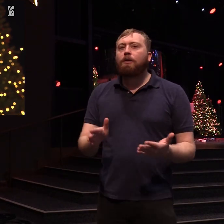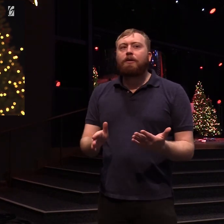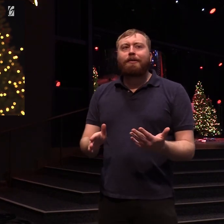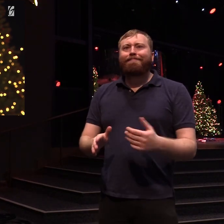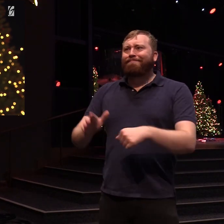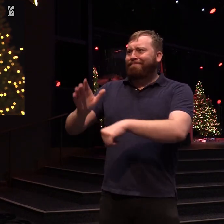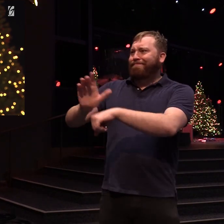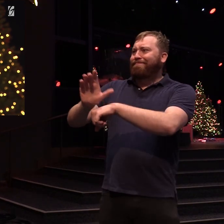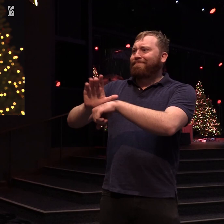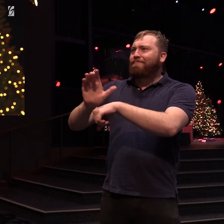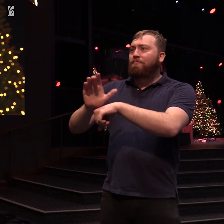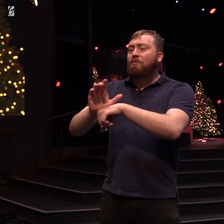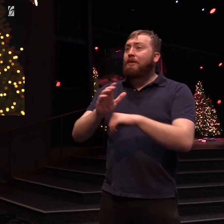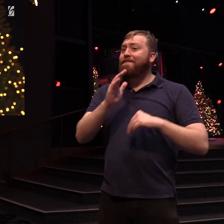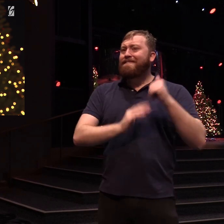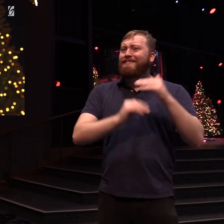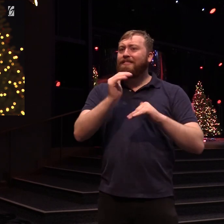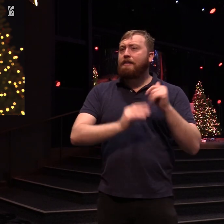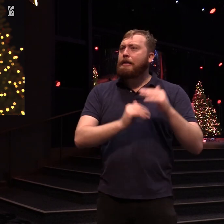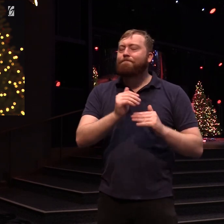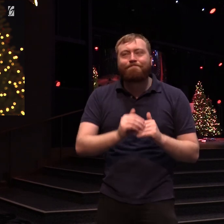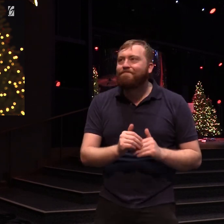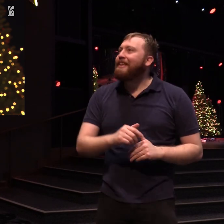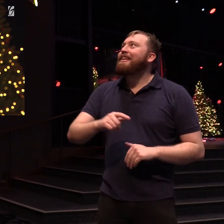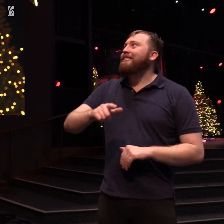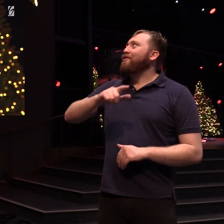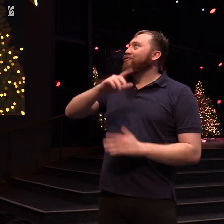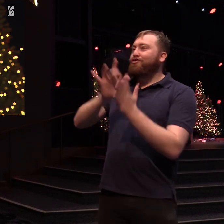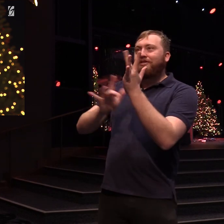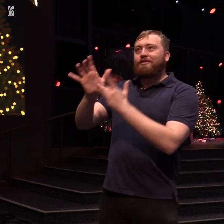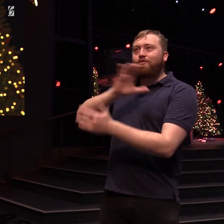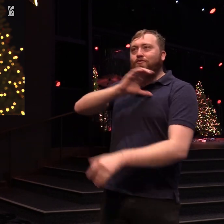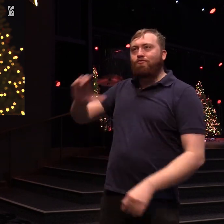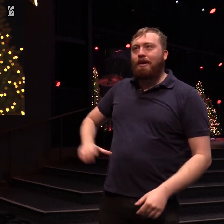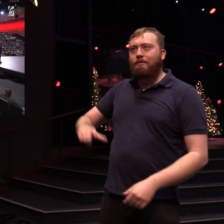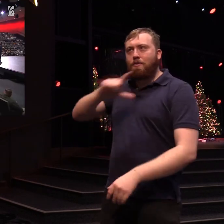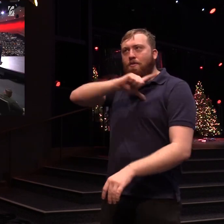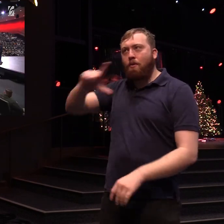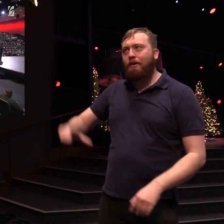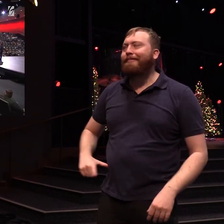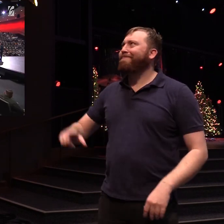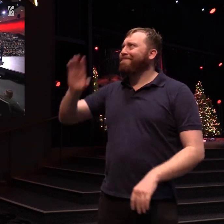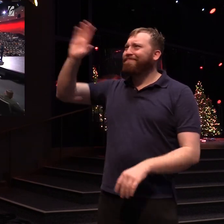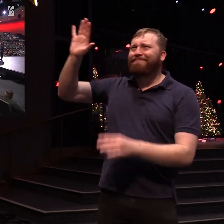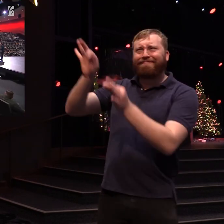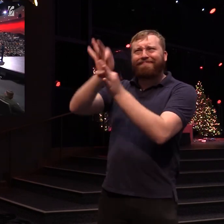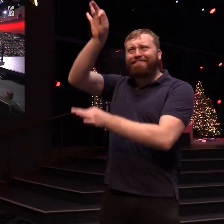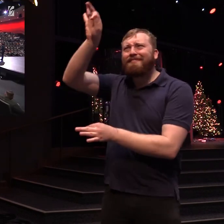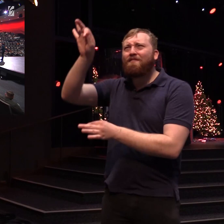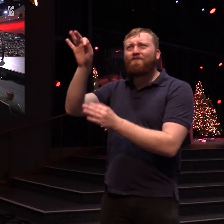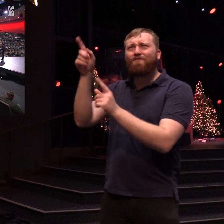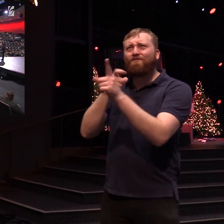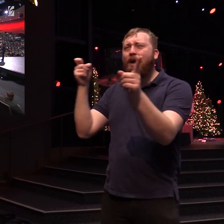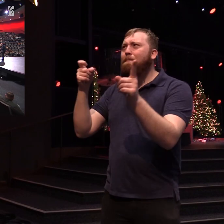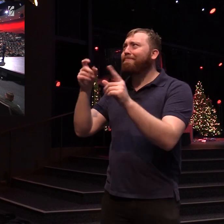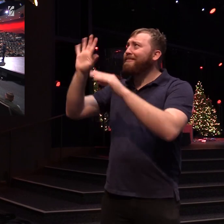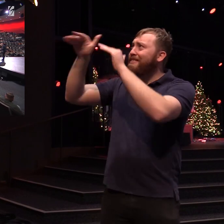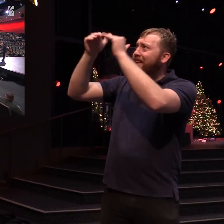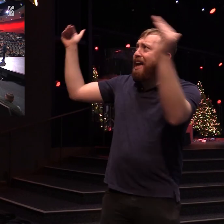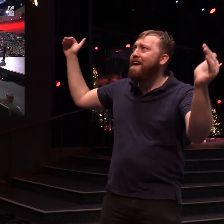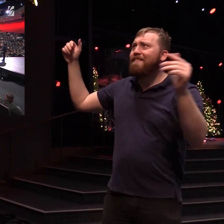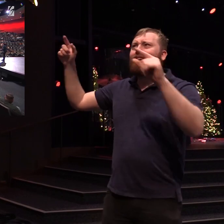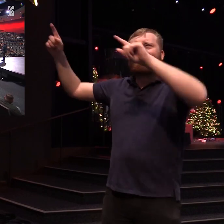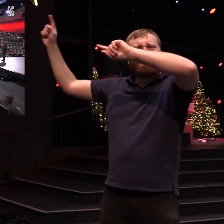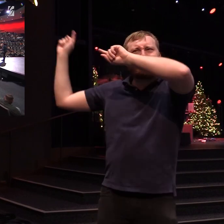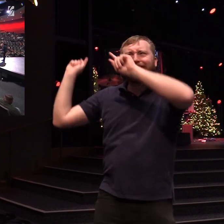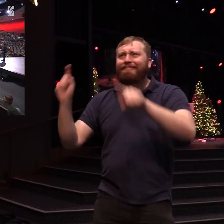Christ, her Lord. She is his new creation by Spirit and the Word. From heaven he came and sought her